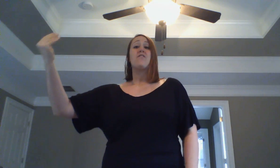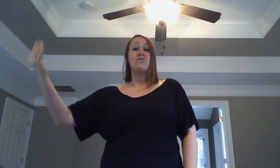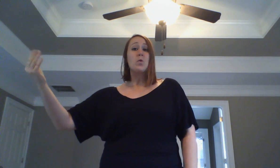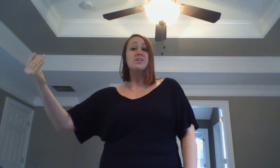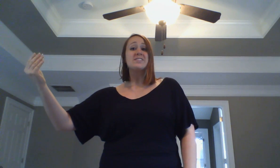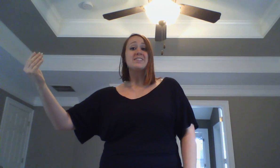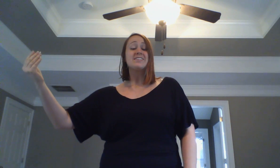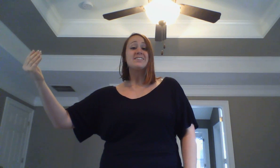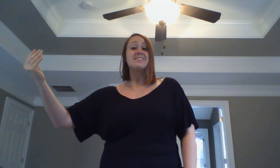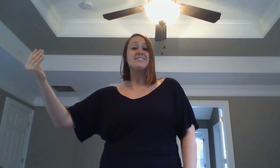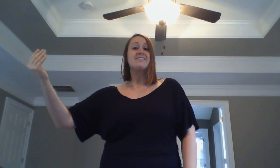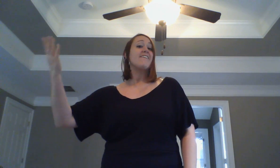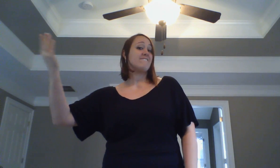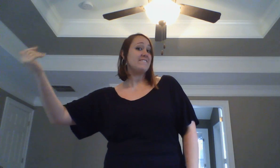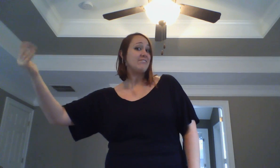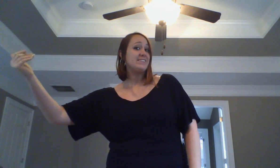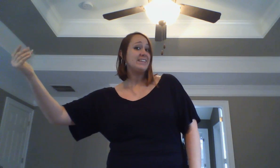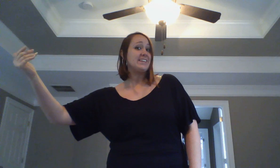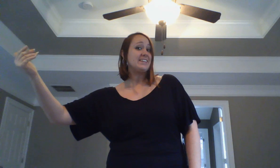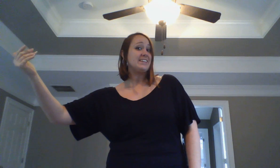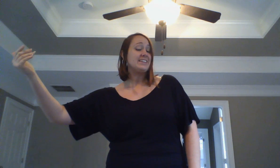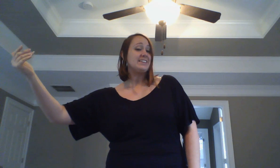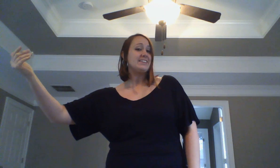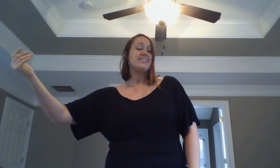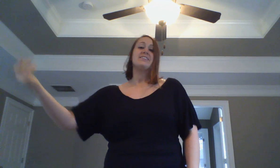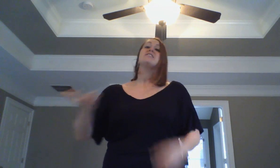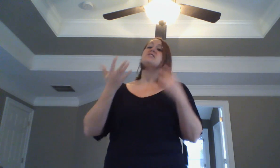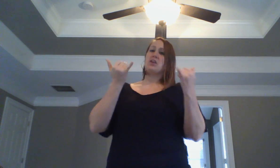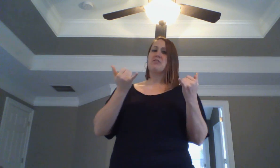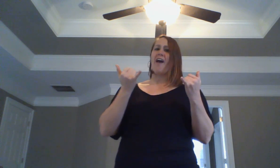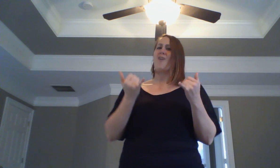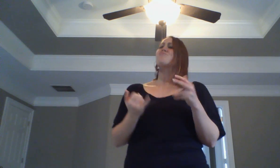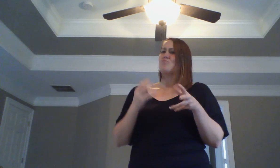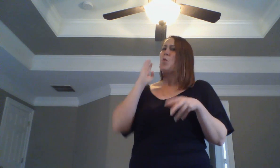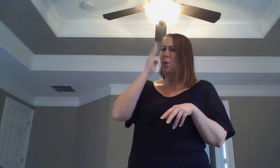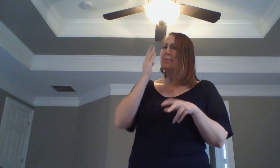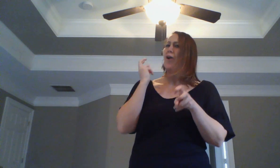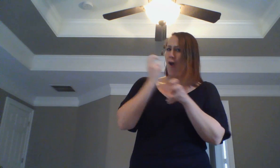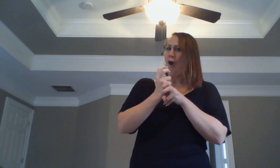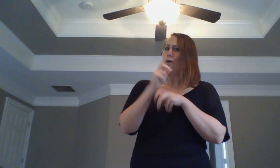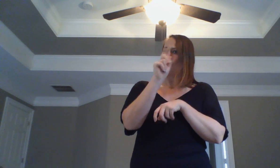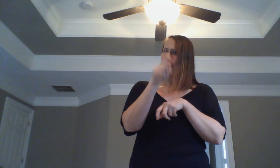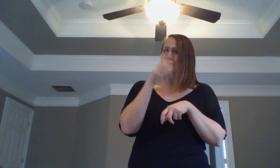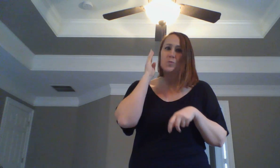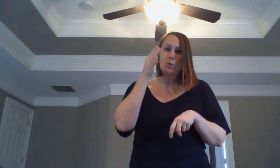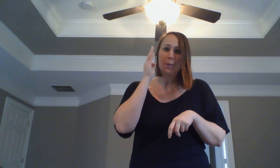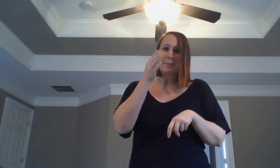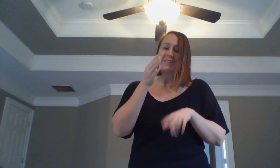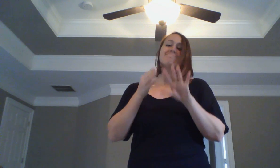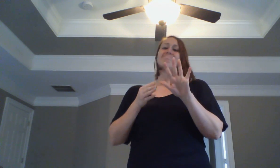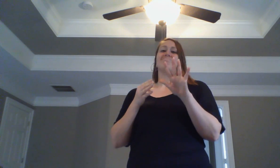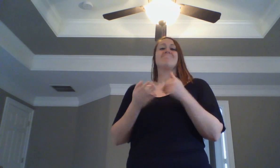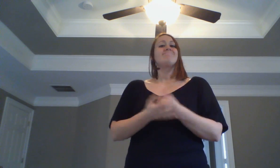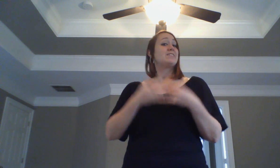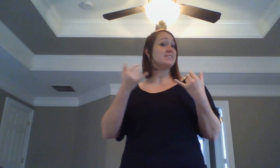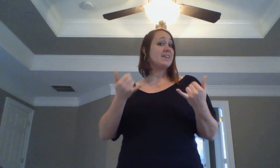14, 15. So let's do a hard problem. What is, I'm going to do it in